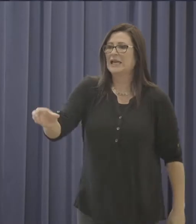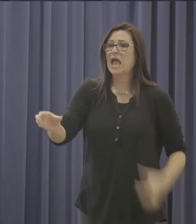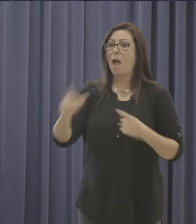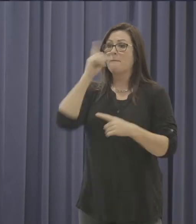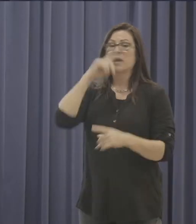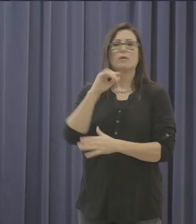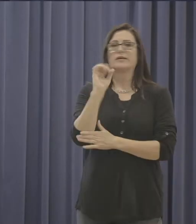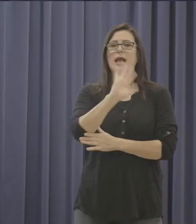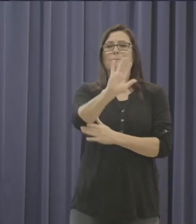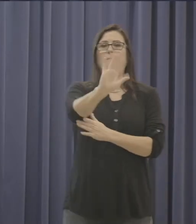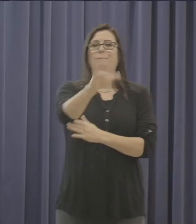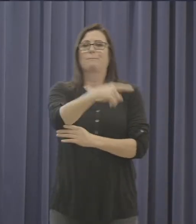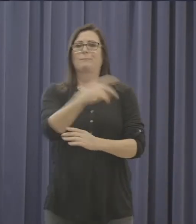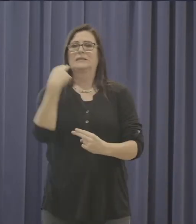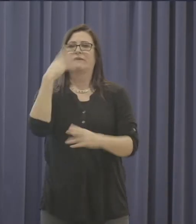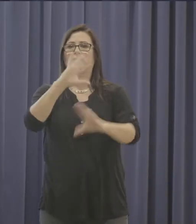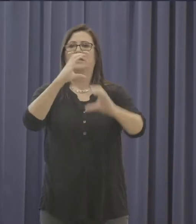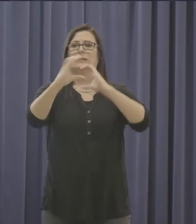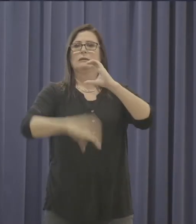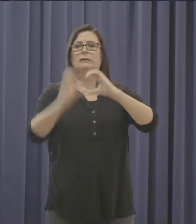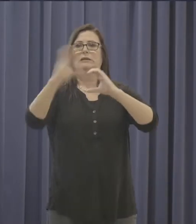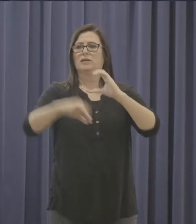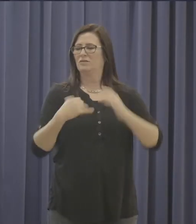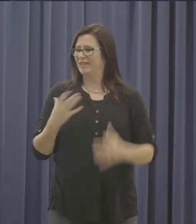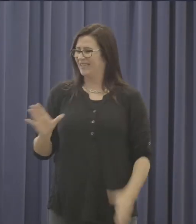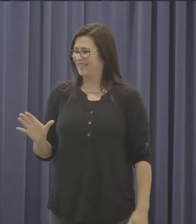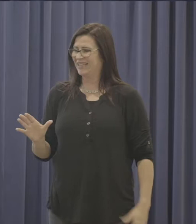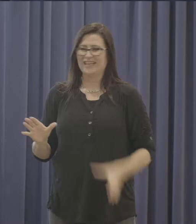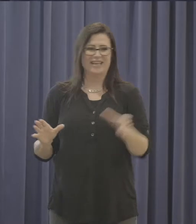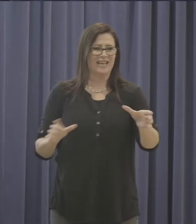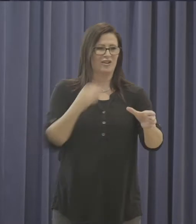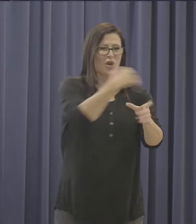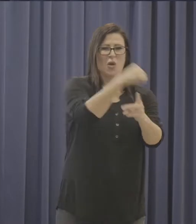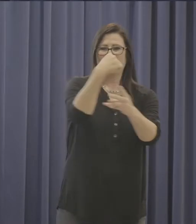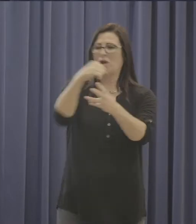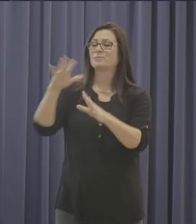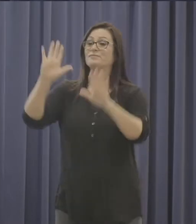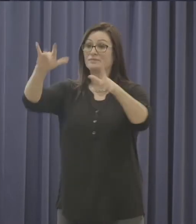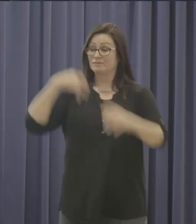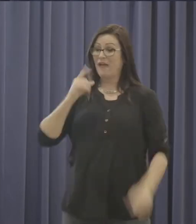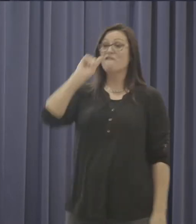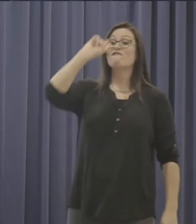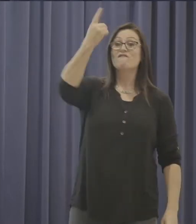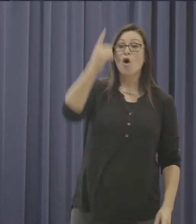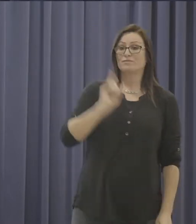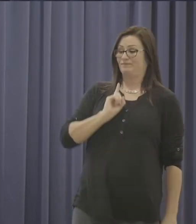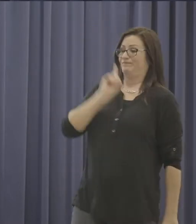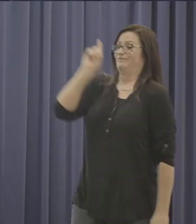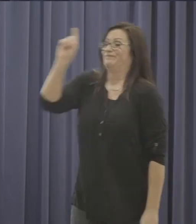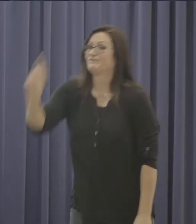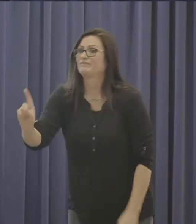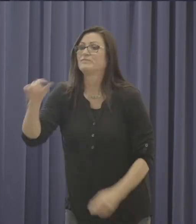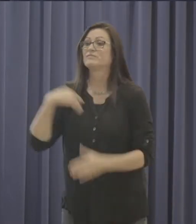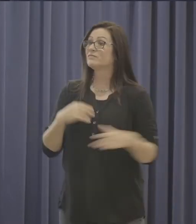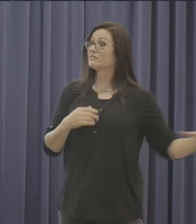accept Mac due to his communication mode, so I found it best to approach the organisation in person. After introducing them to Mac, they can